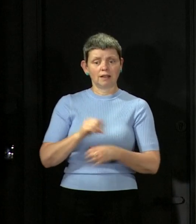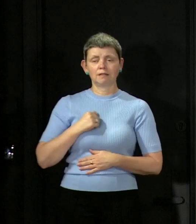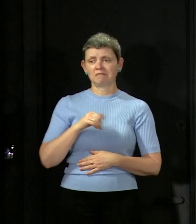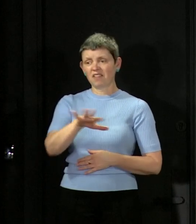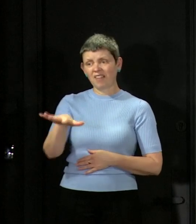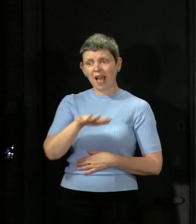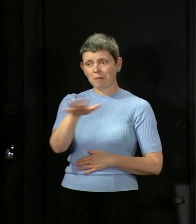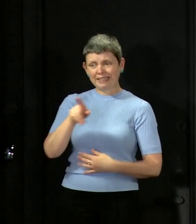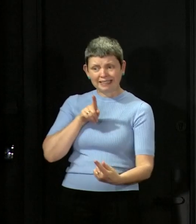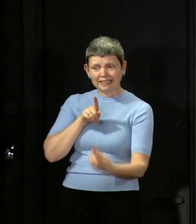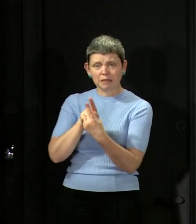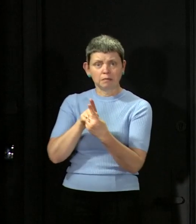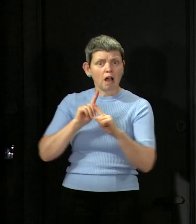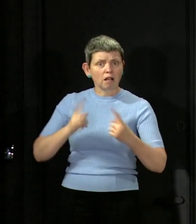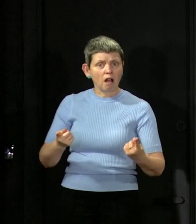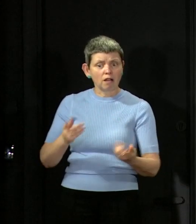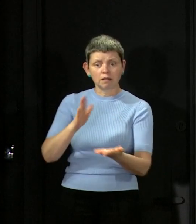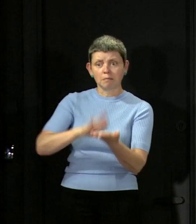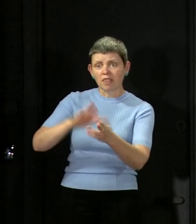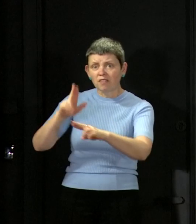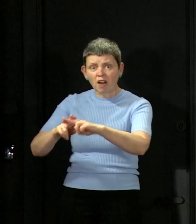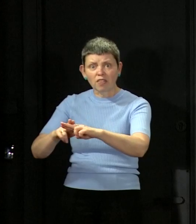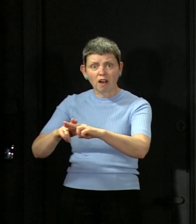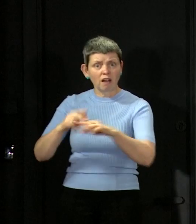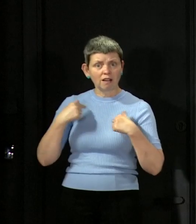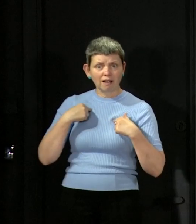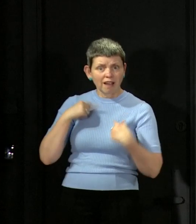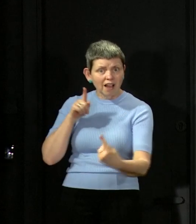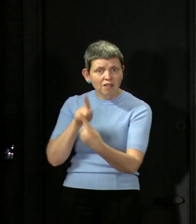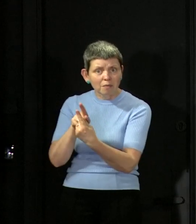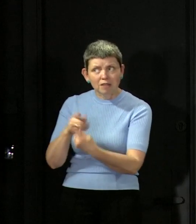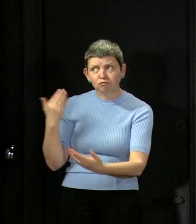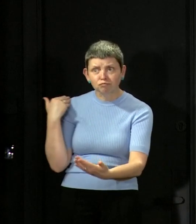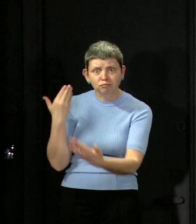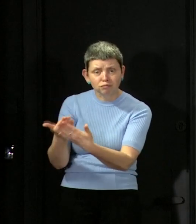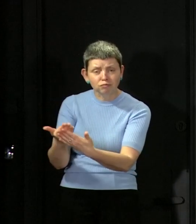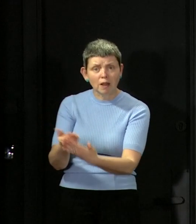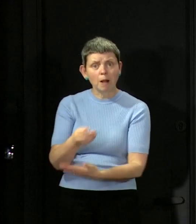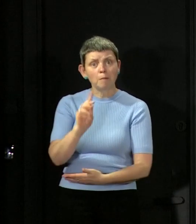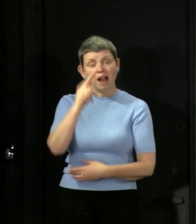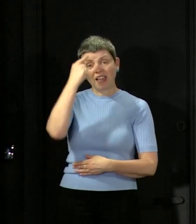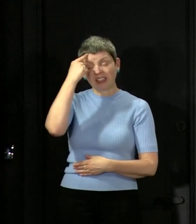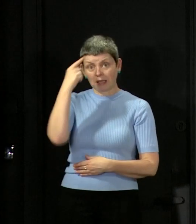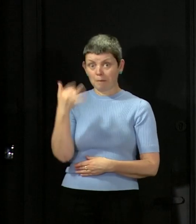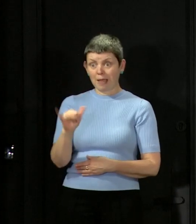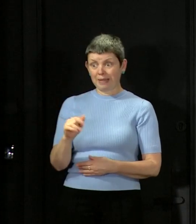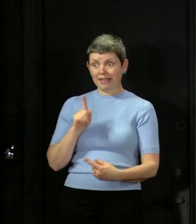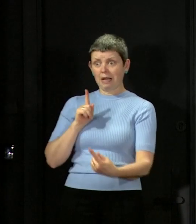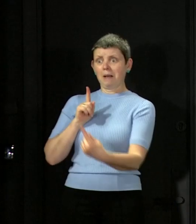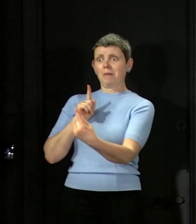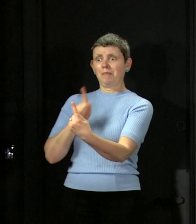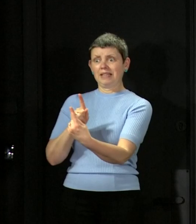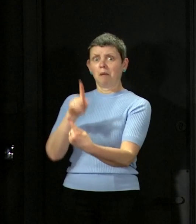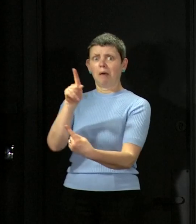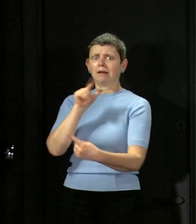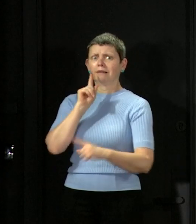family. It's been hard not seeing, you know, my mum and dad, for example. But I also think in some ways it might be harder to be able to see them but not give